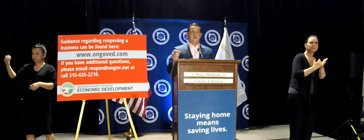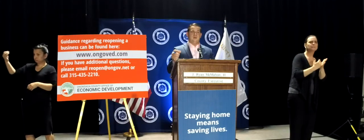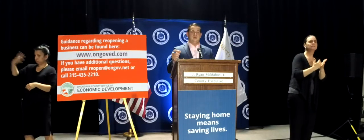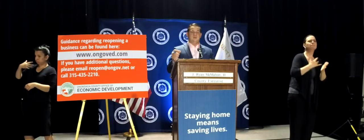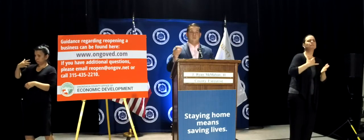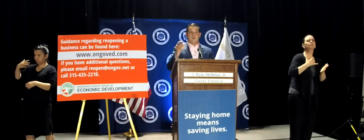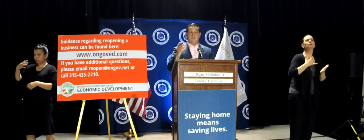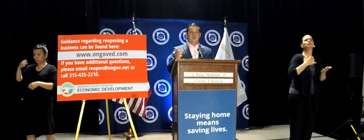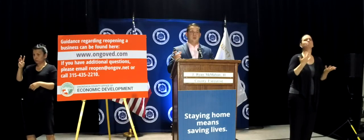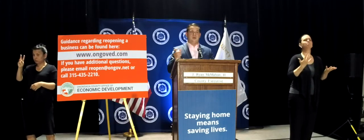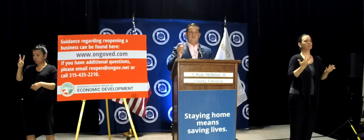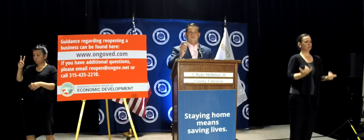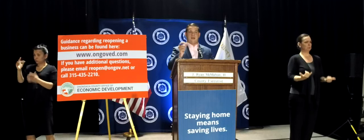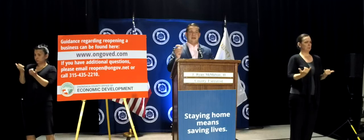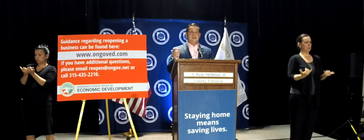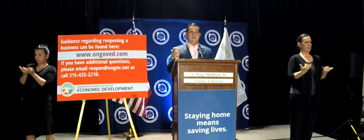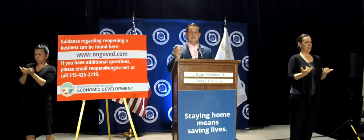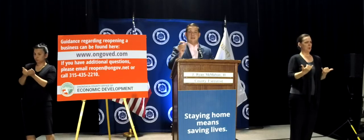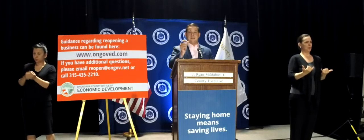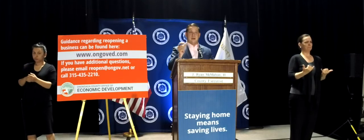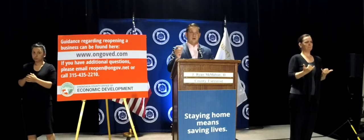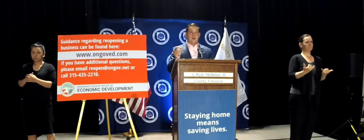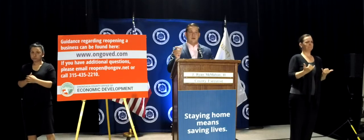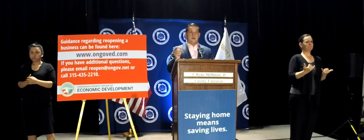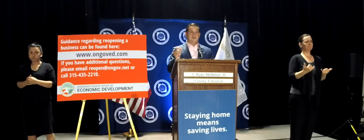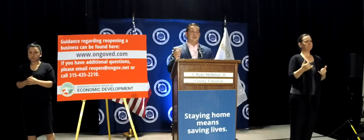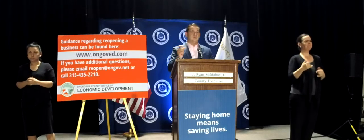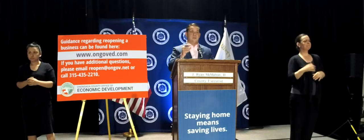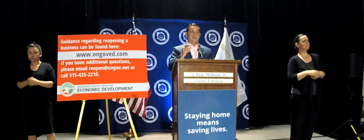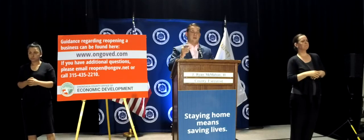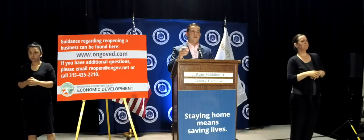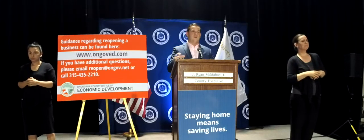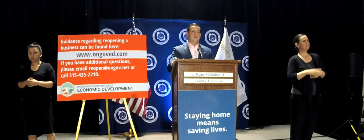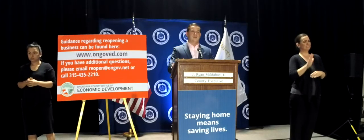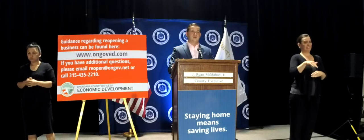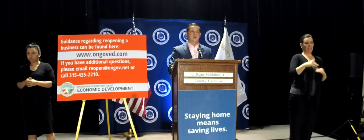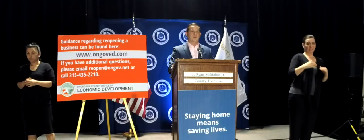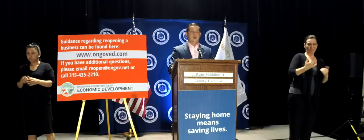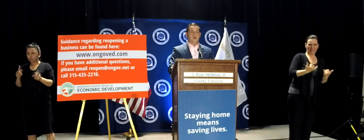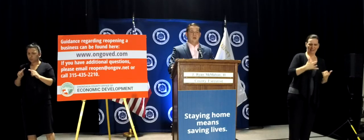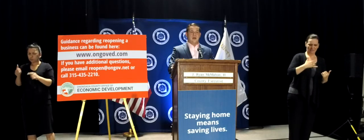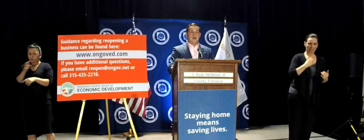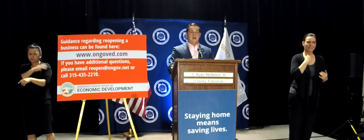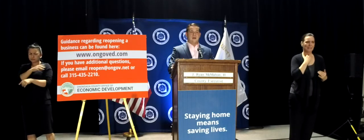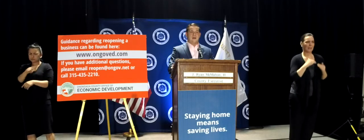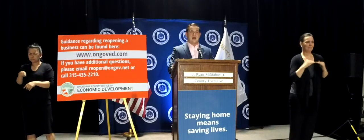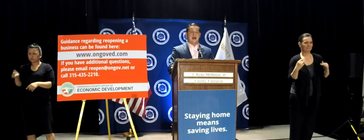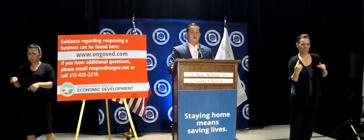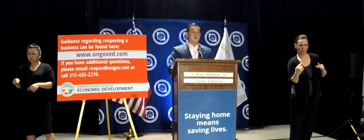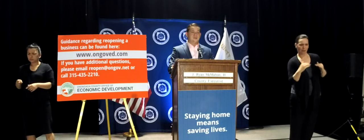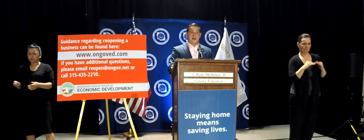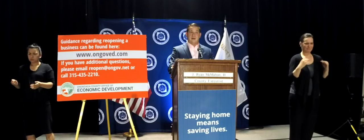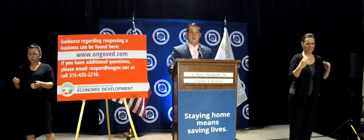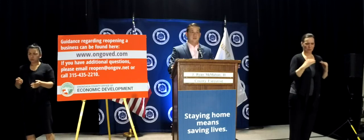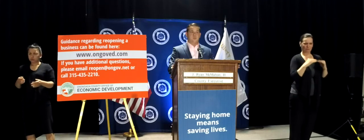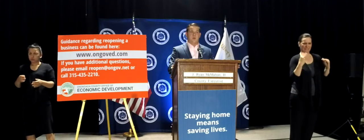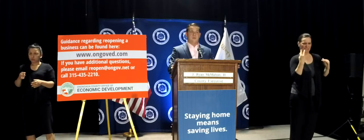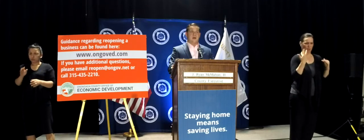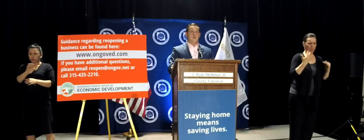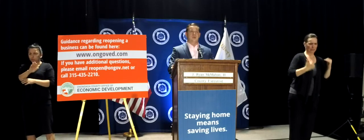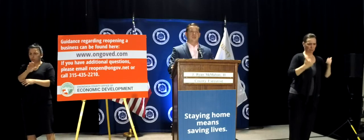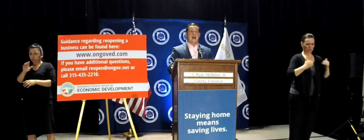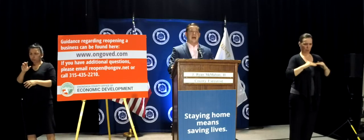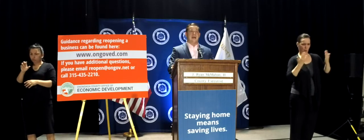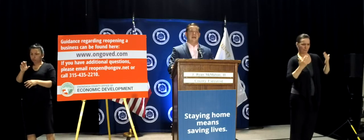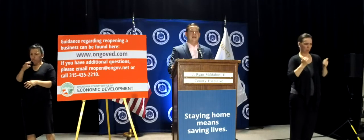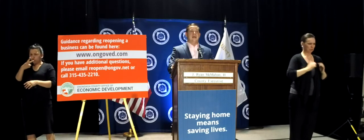been in this in between phase area that didn't make the cut for phase 2, and I understand the disappointment.